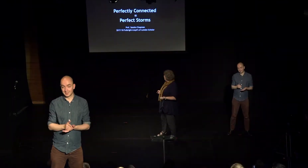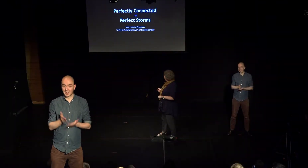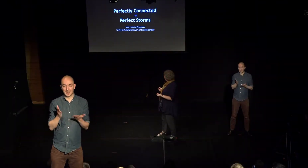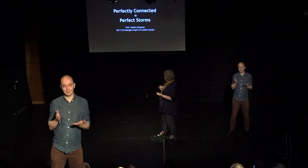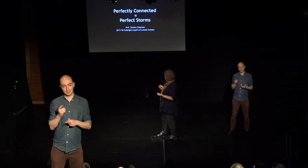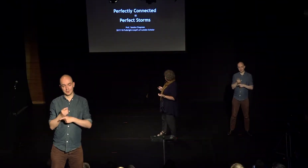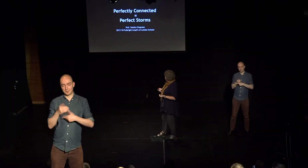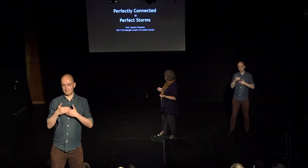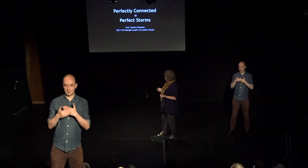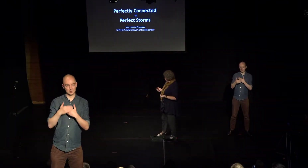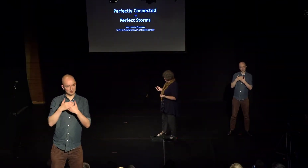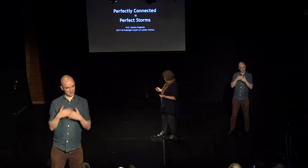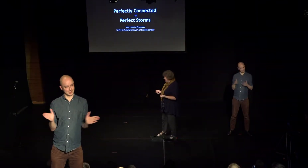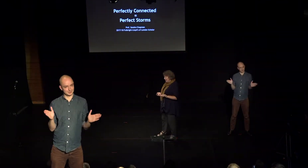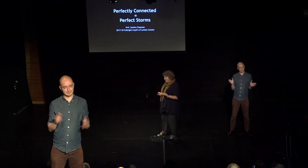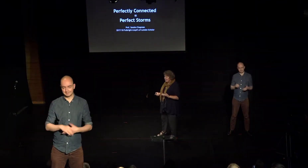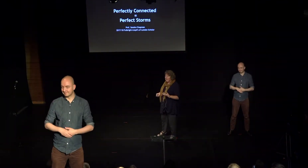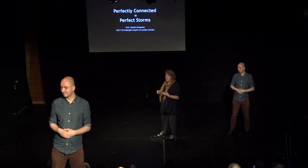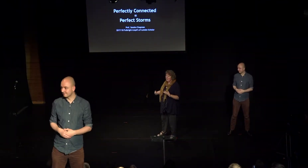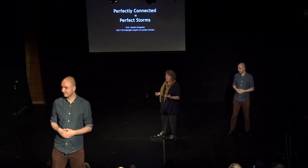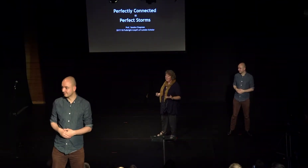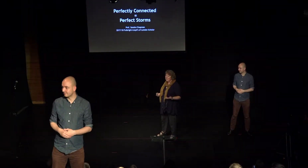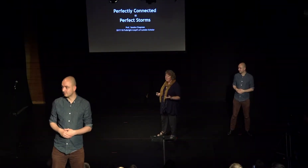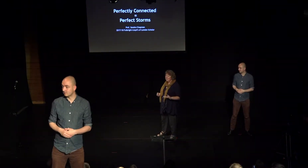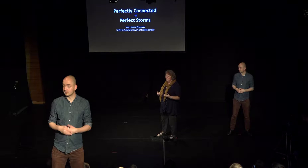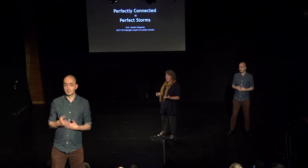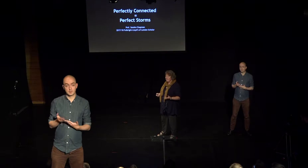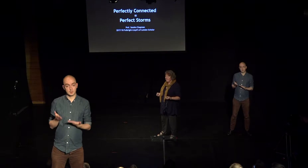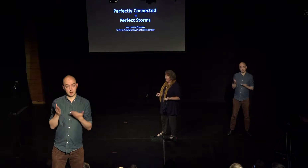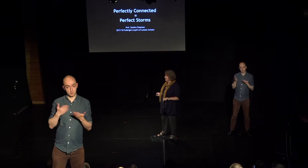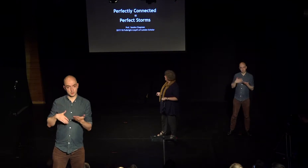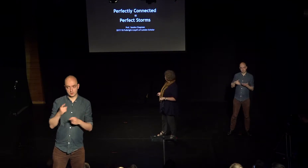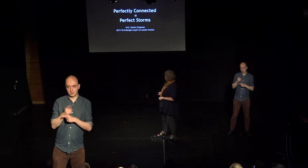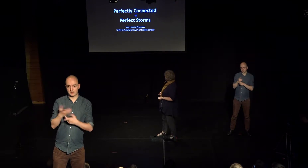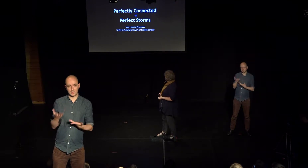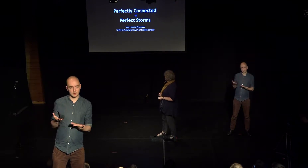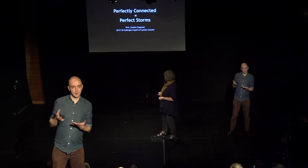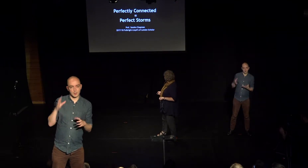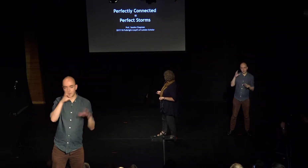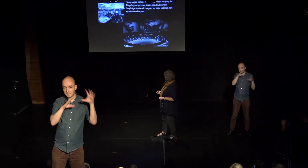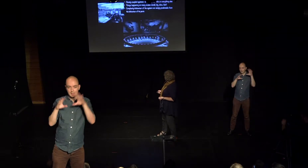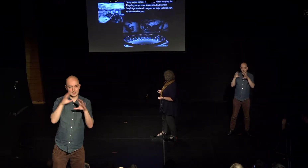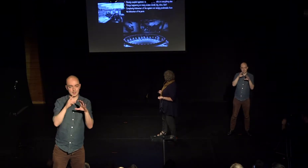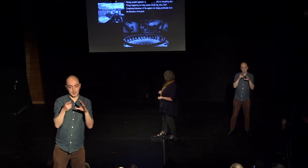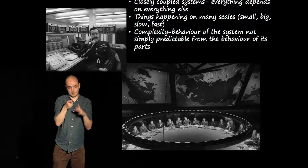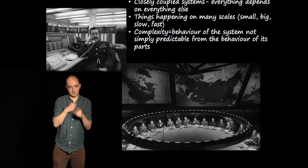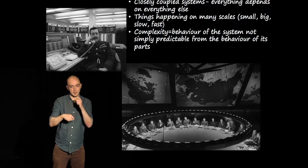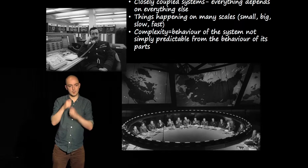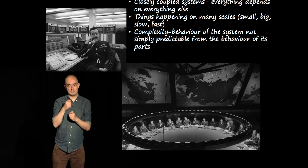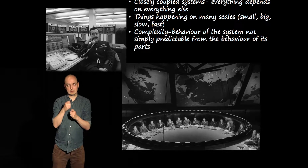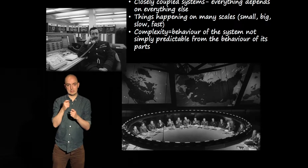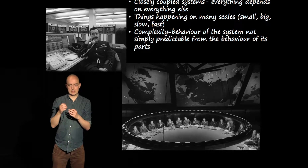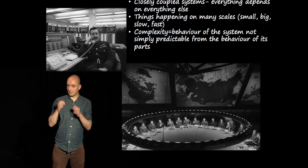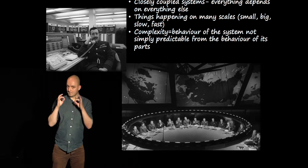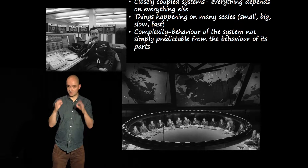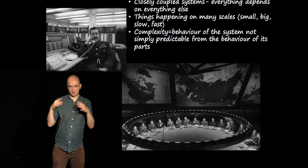to talk about what's happening more in the real world. And that's about how complexity can create perfect storms, okay? And I wanted to